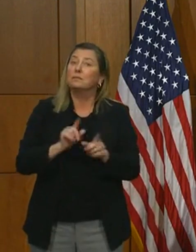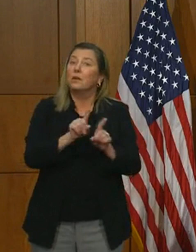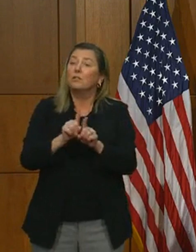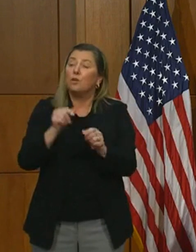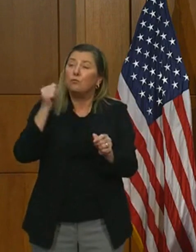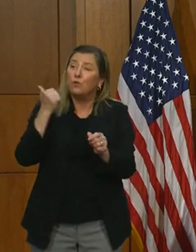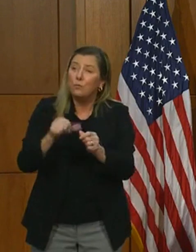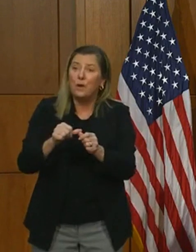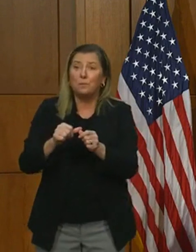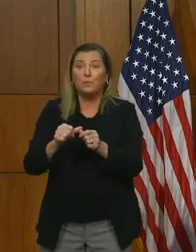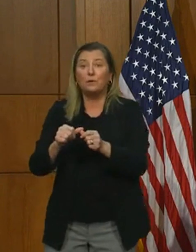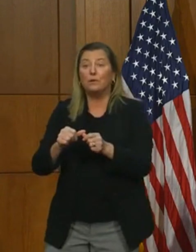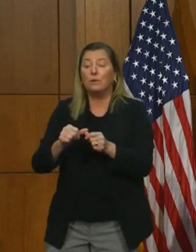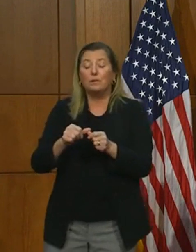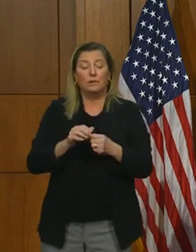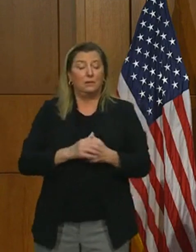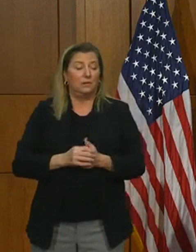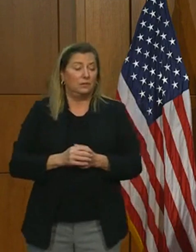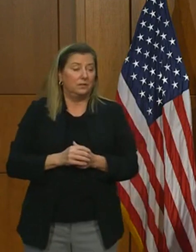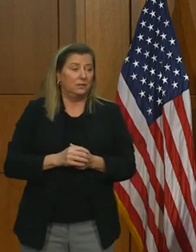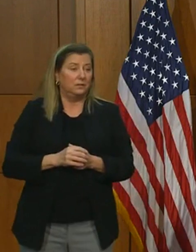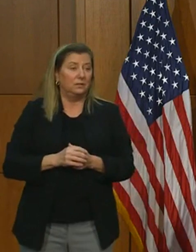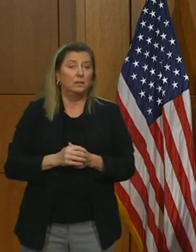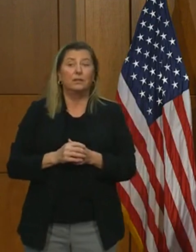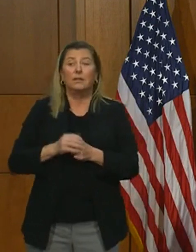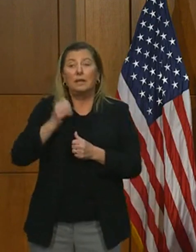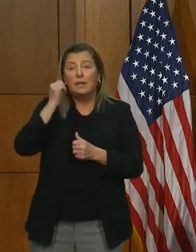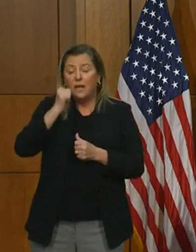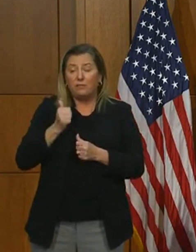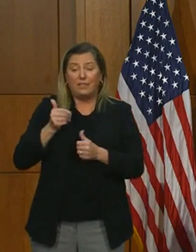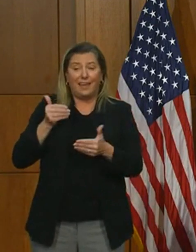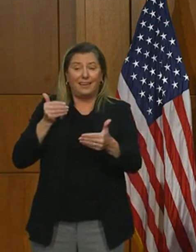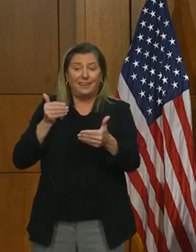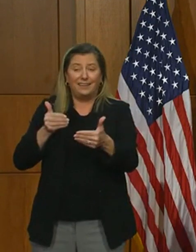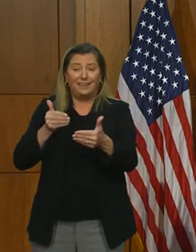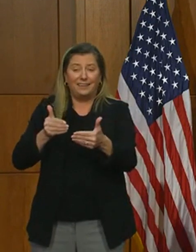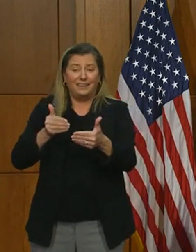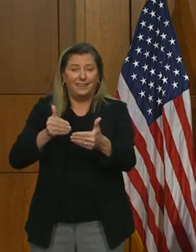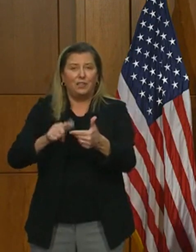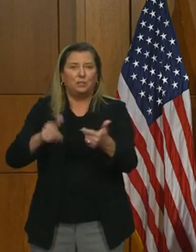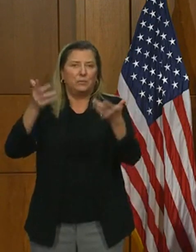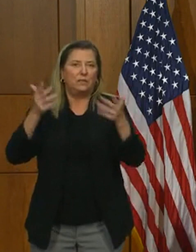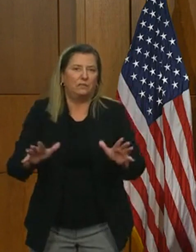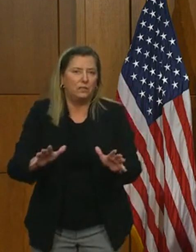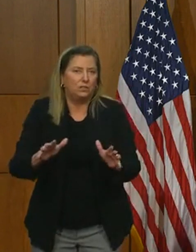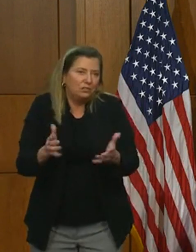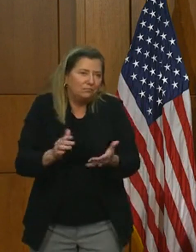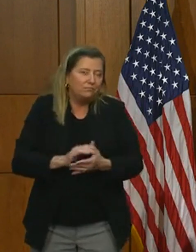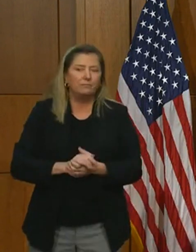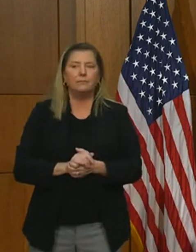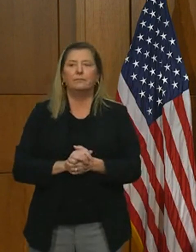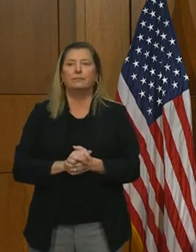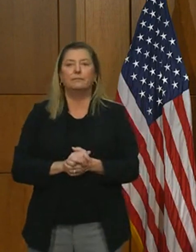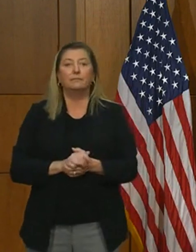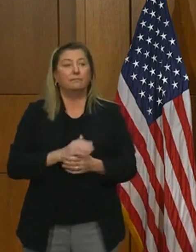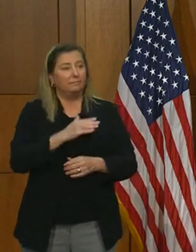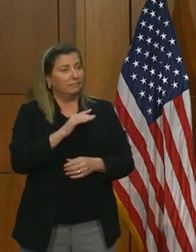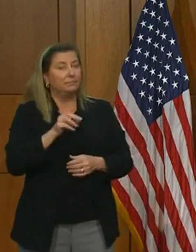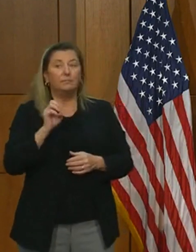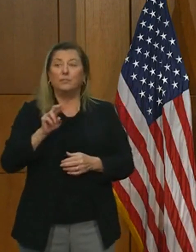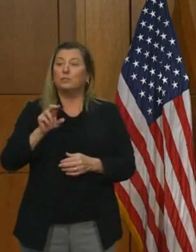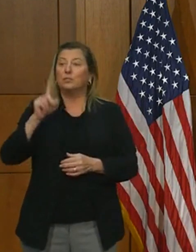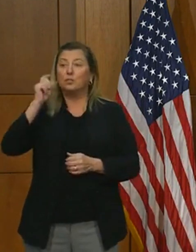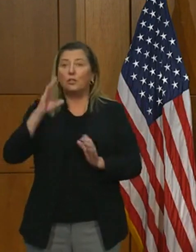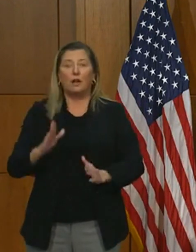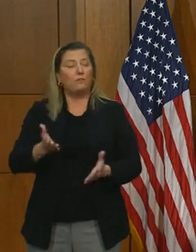we all are one day closer to this terrible pandemic being behind us than we were yesterday. Mr. Governor, I thank